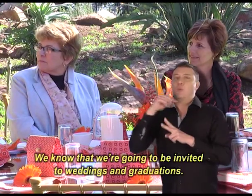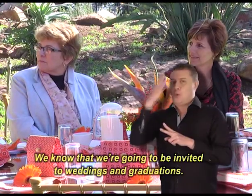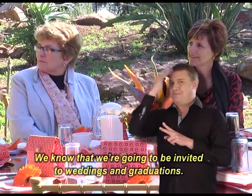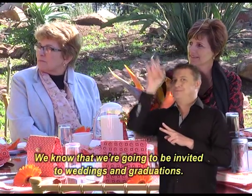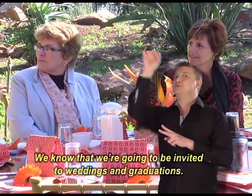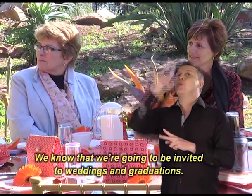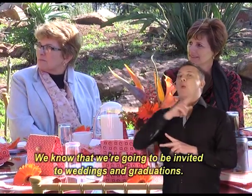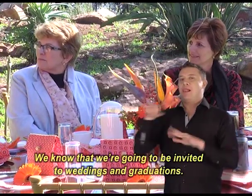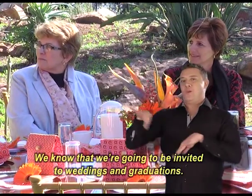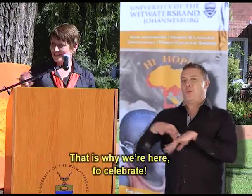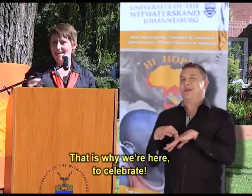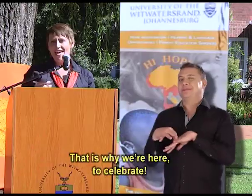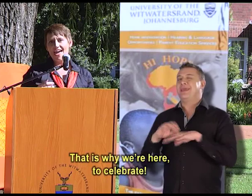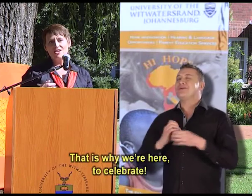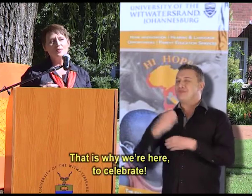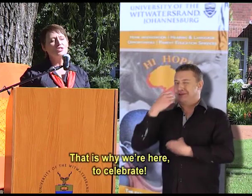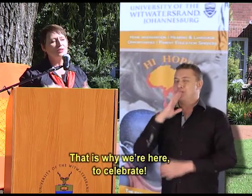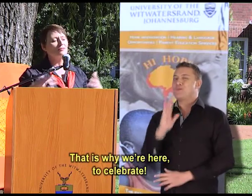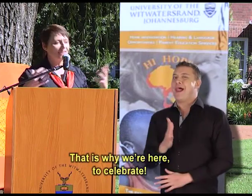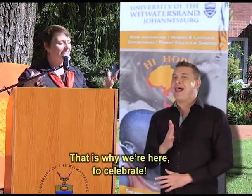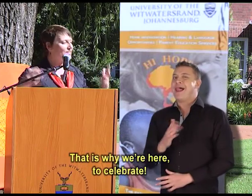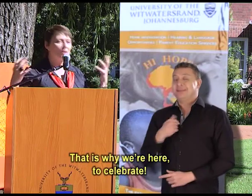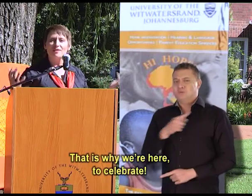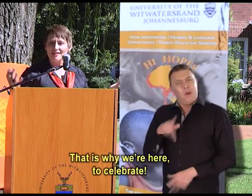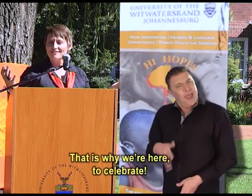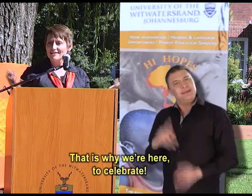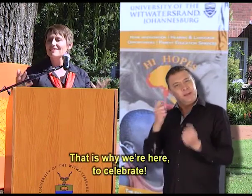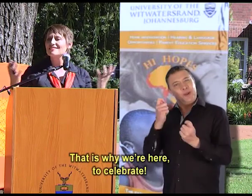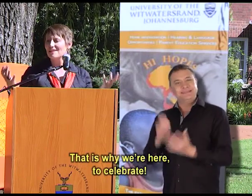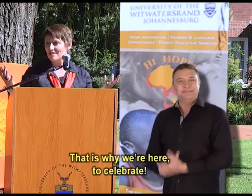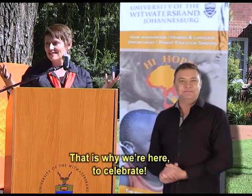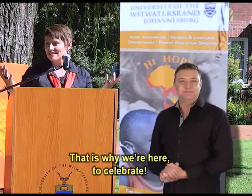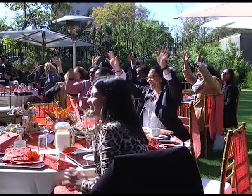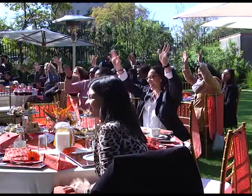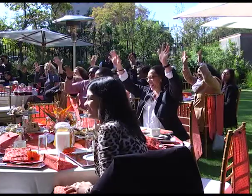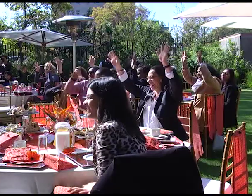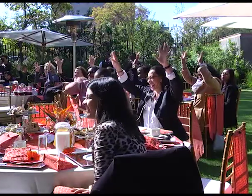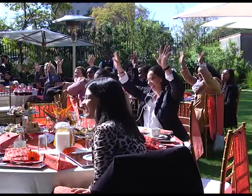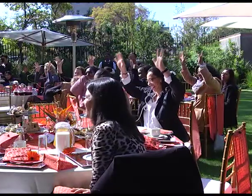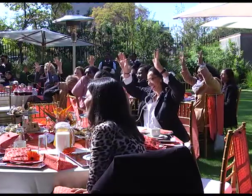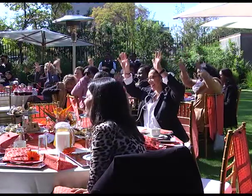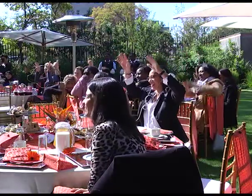to weddings and graduations, and we just want to, again, that's why we're here to celebrate.